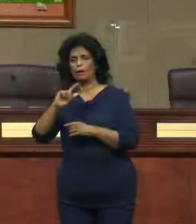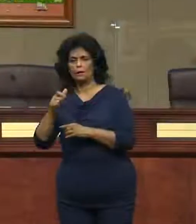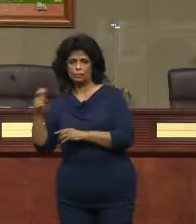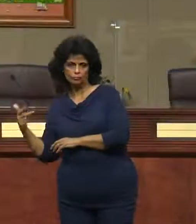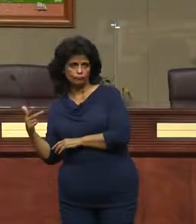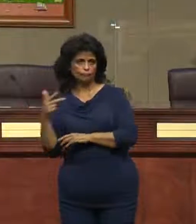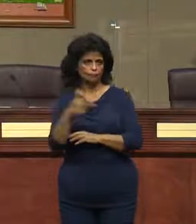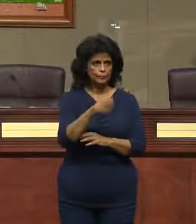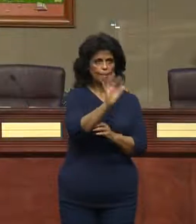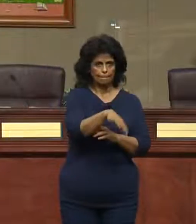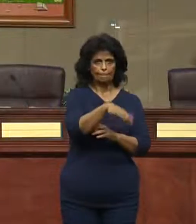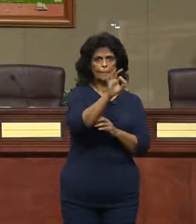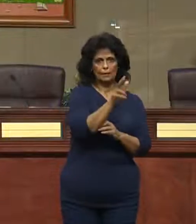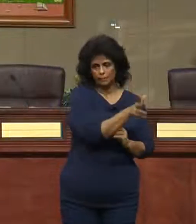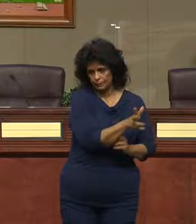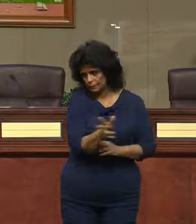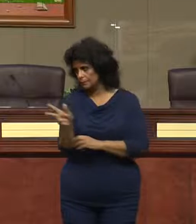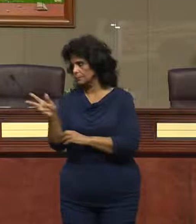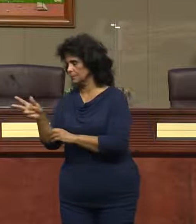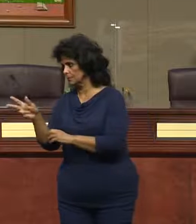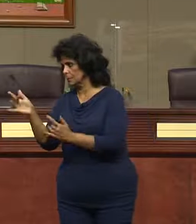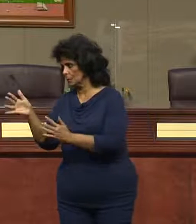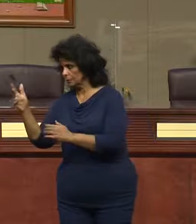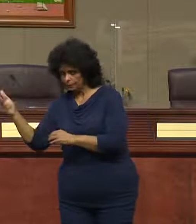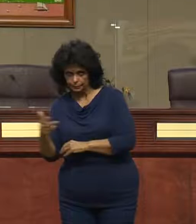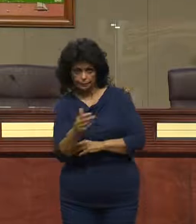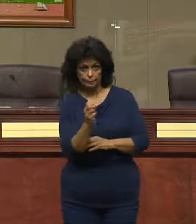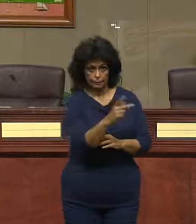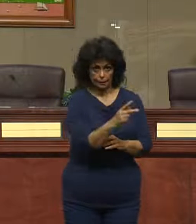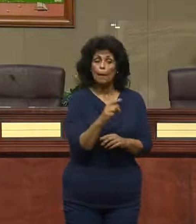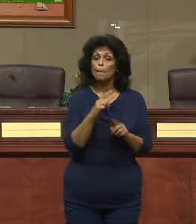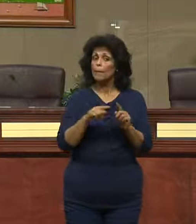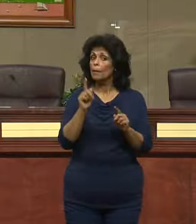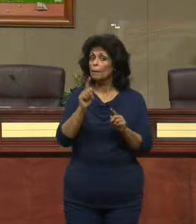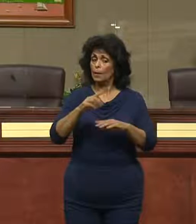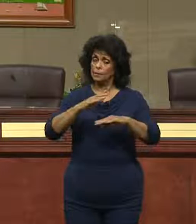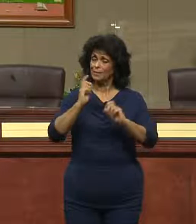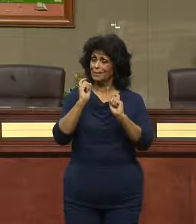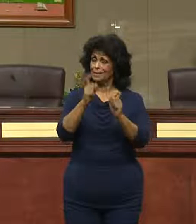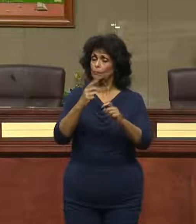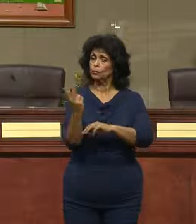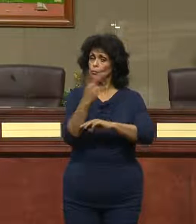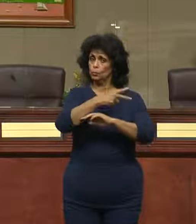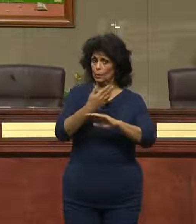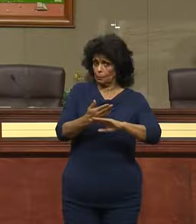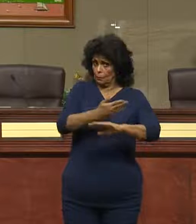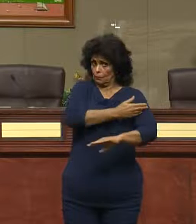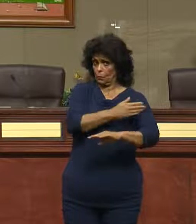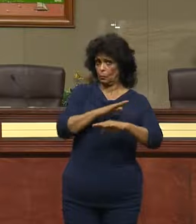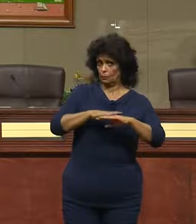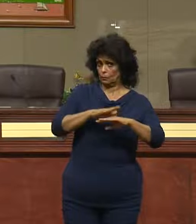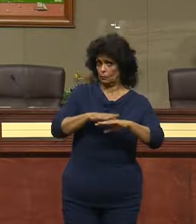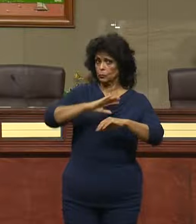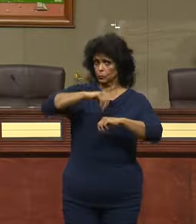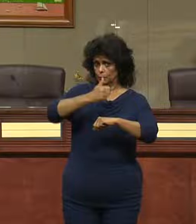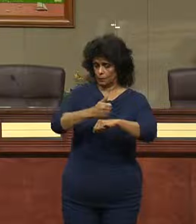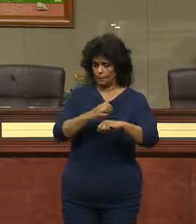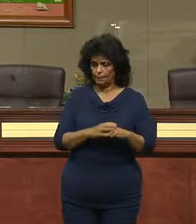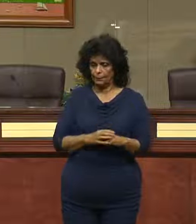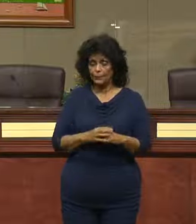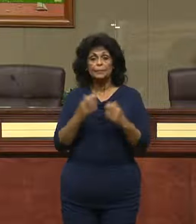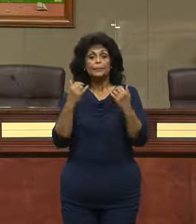Let me talk a little bit about the FEMA sites, or the spoke sites. On Wednesday, FEMA will open its